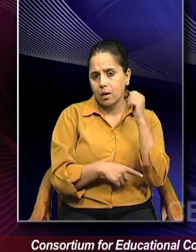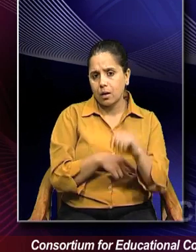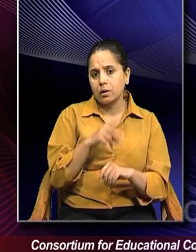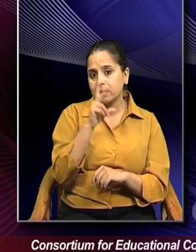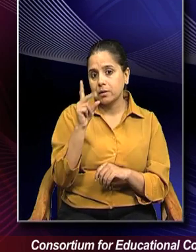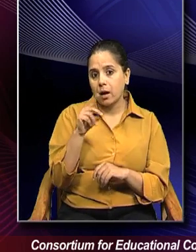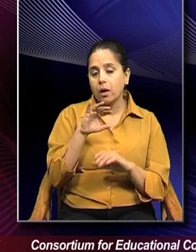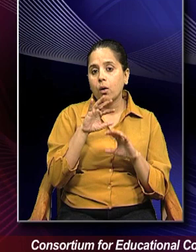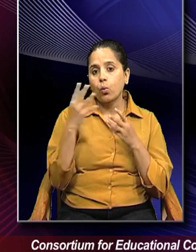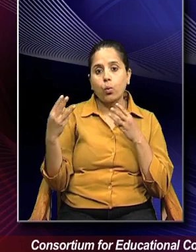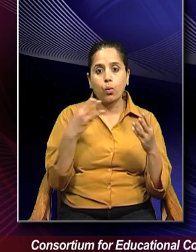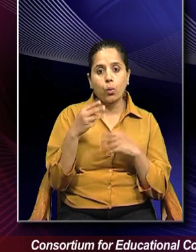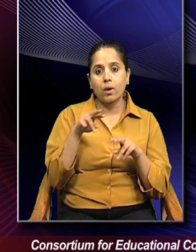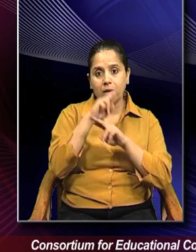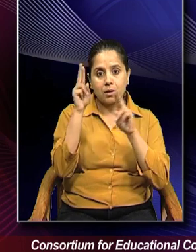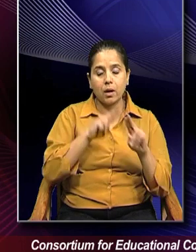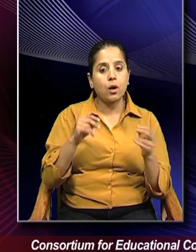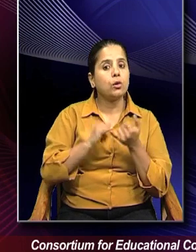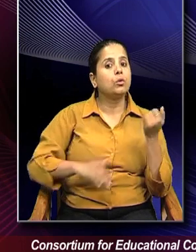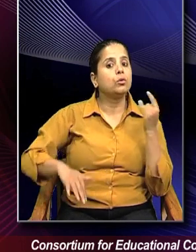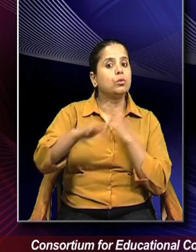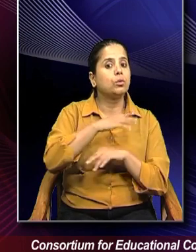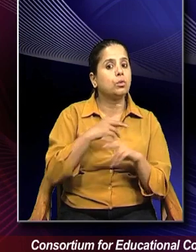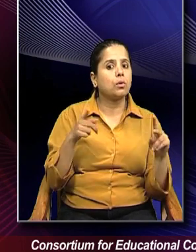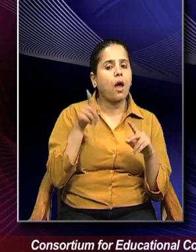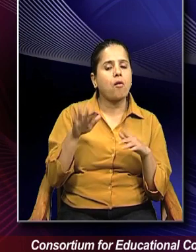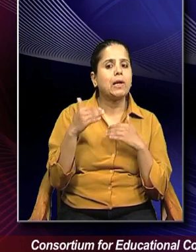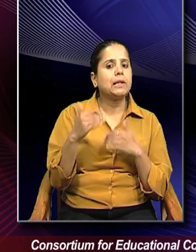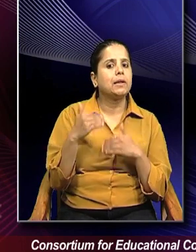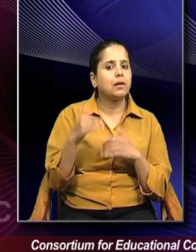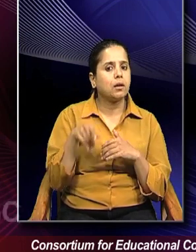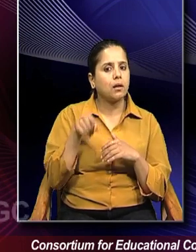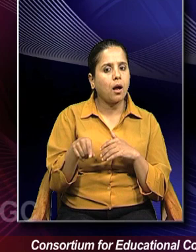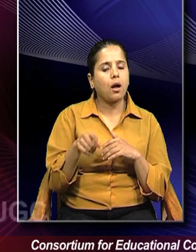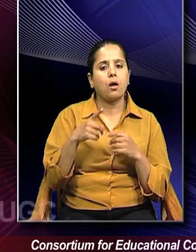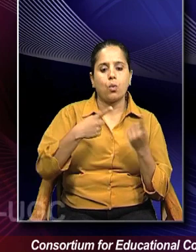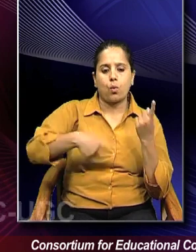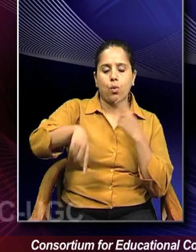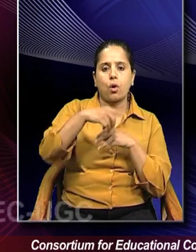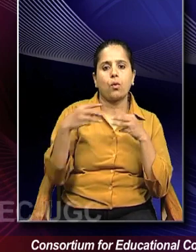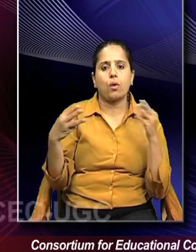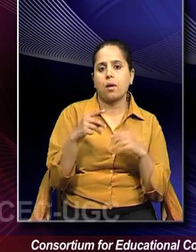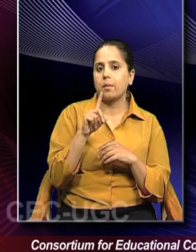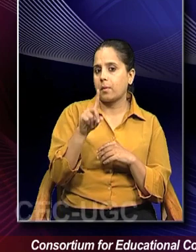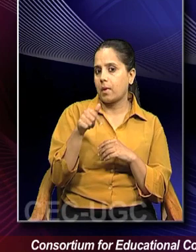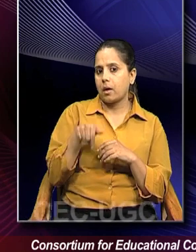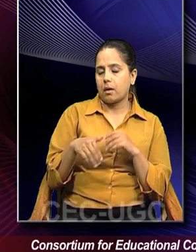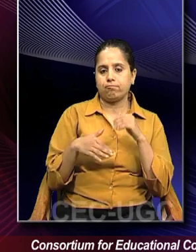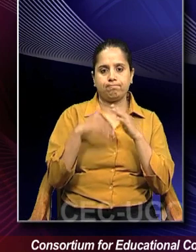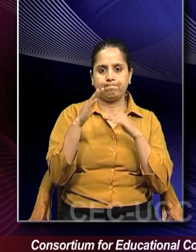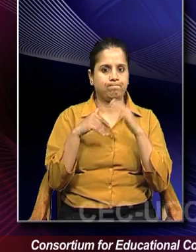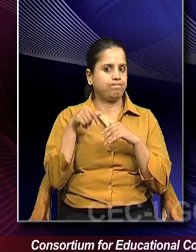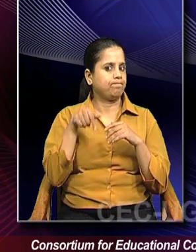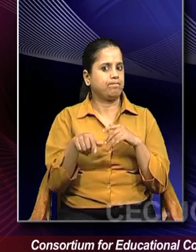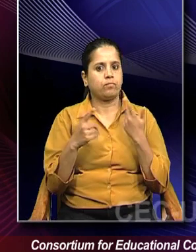World War, international society has limited interstate war but not intrastate